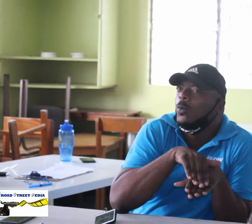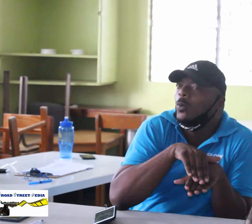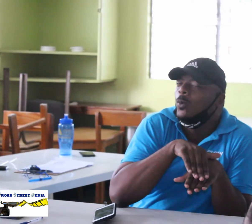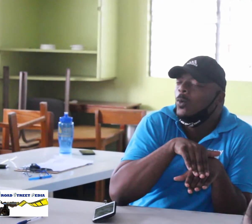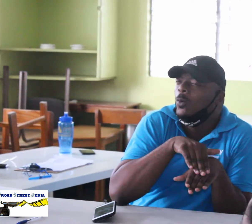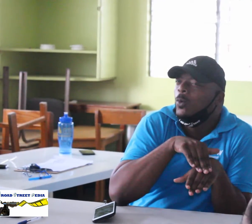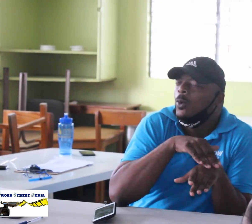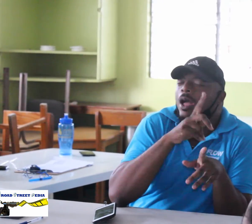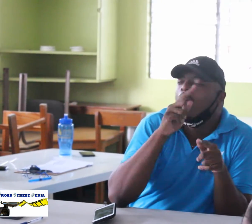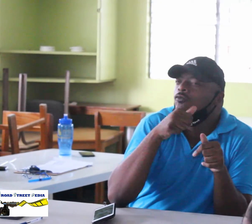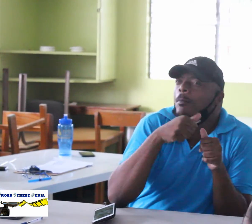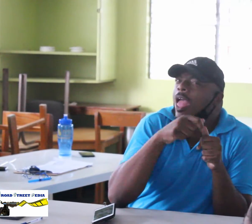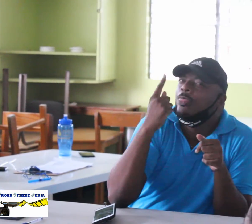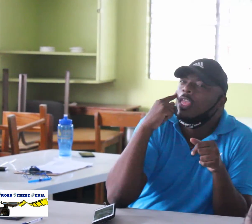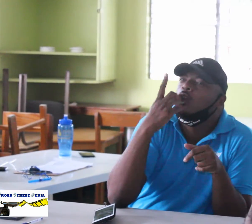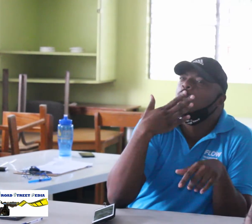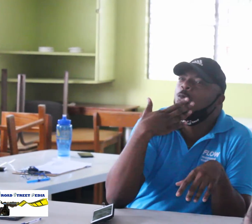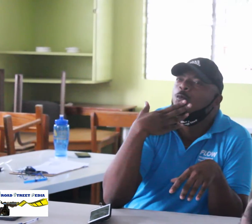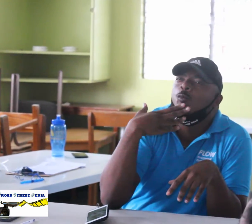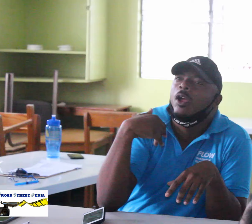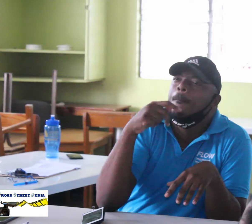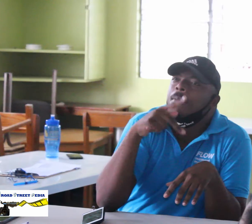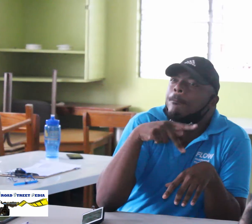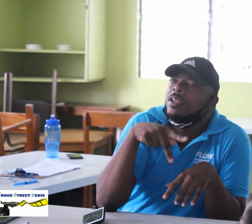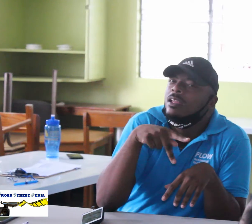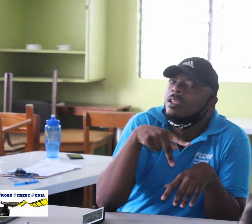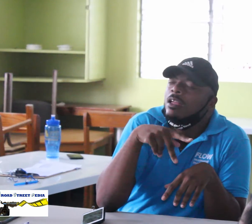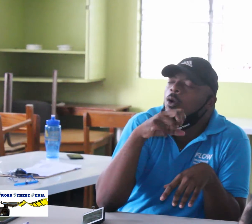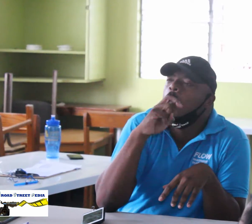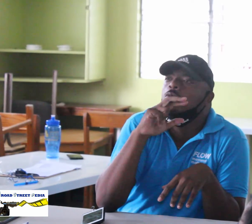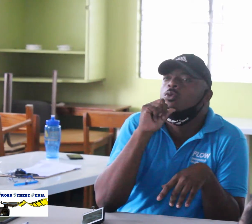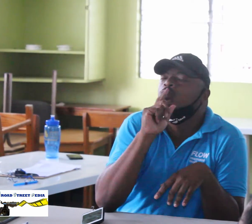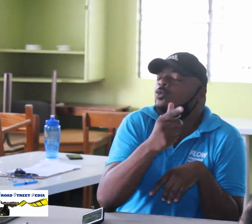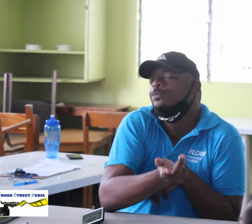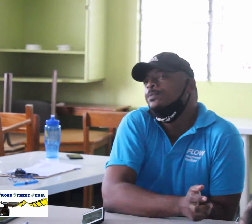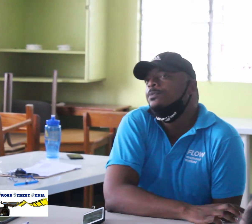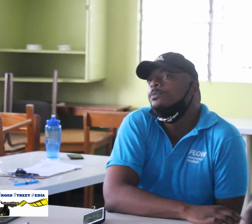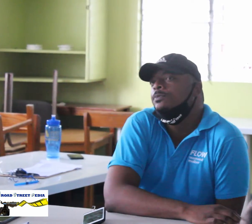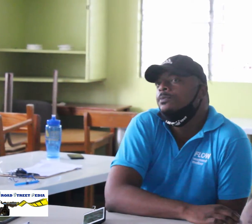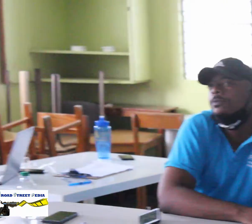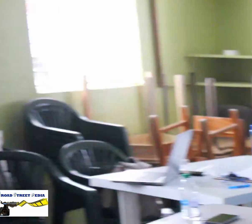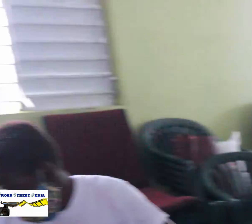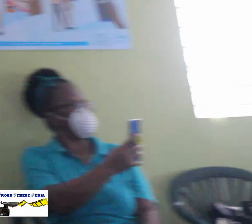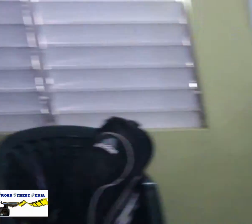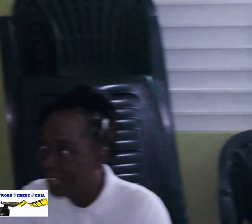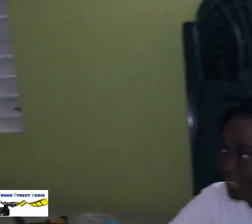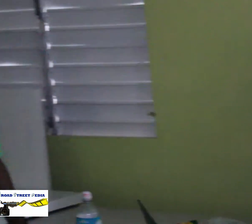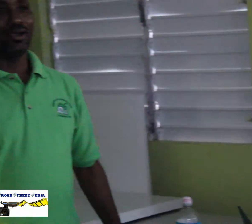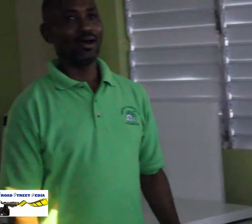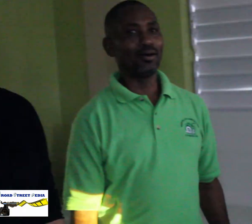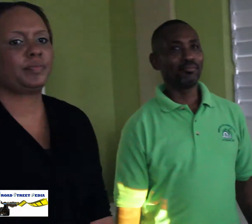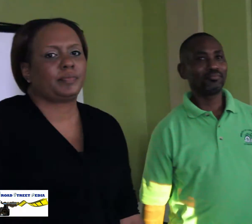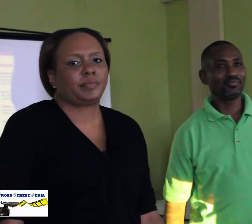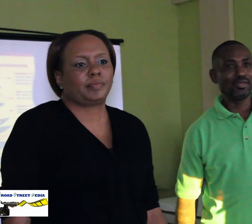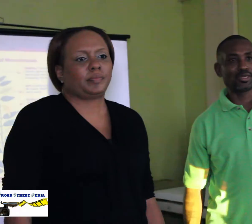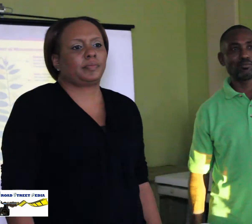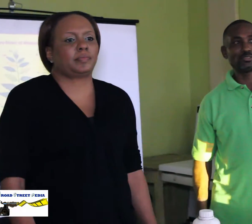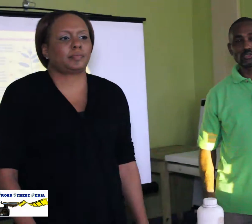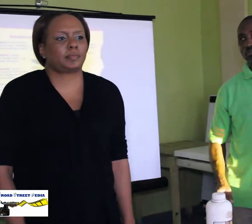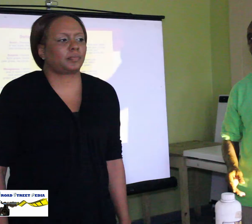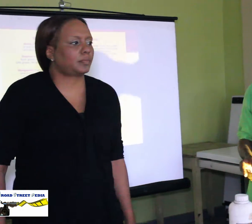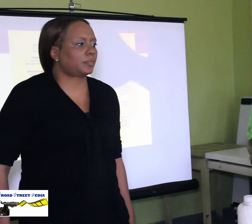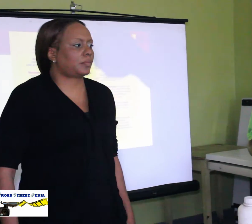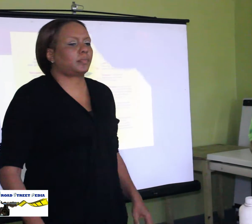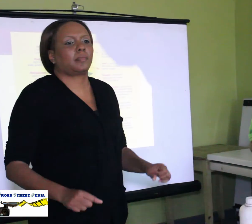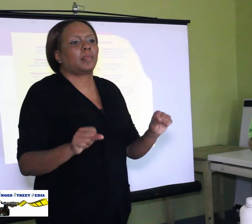And there's another one that's taken really long to grow. I can't remember what it is. I think it may be sweet pepper, but I'm not sure. You keep